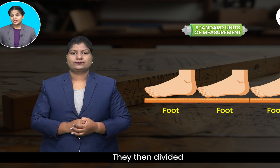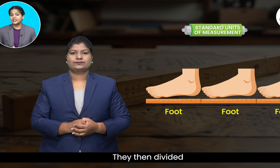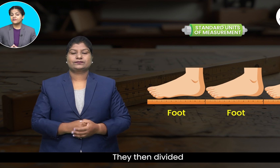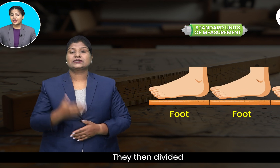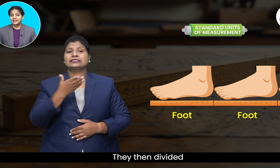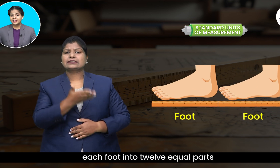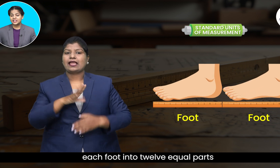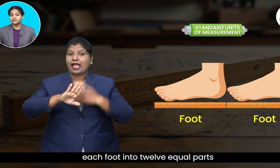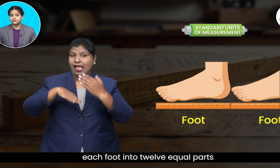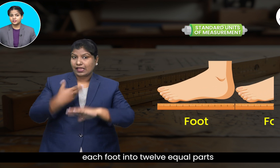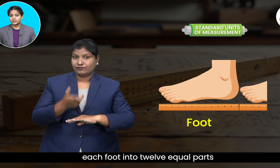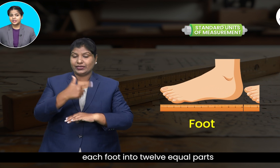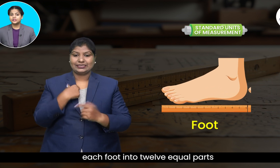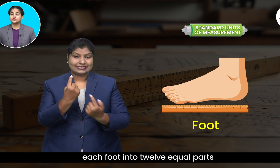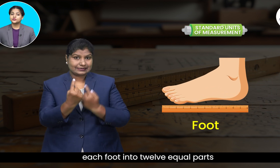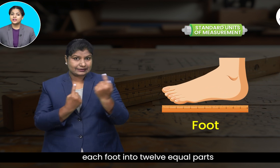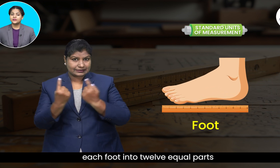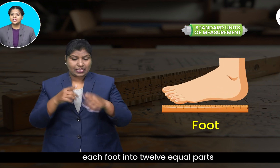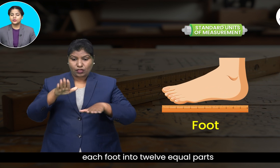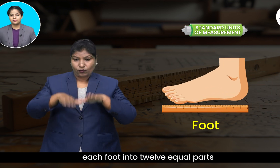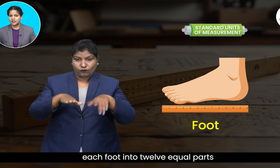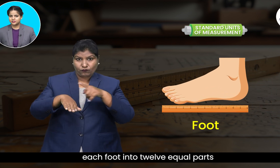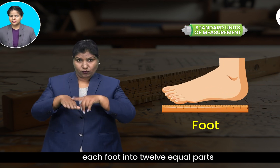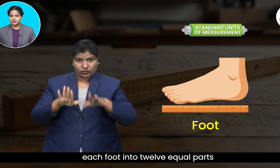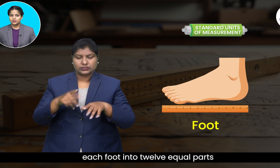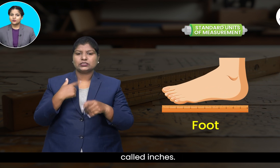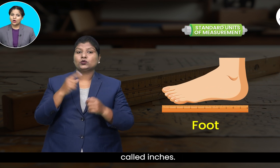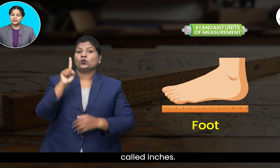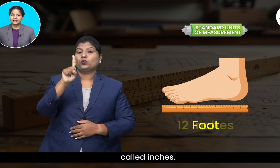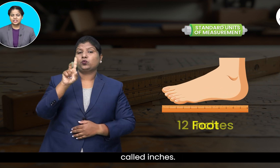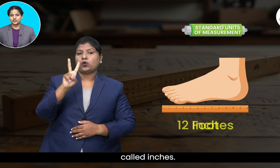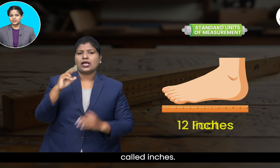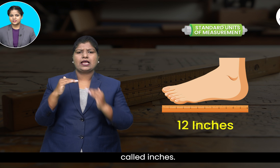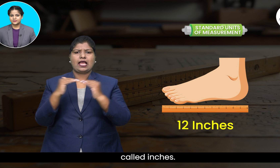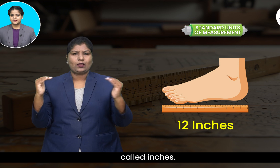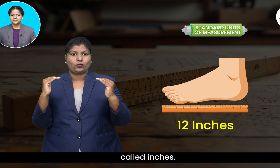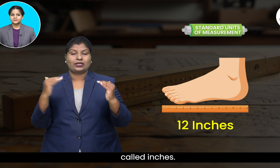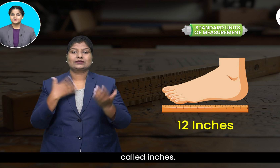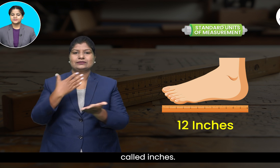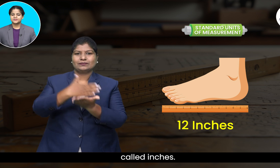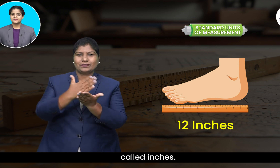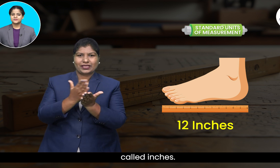They then divided each foot into 12 equal parts called inches.